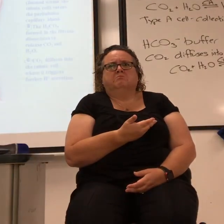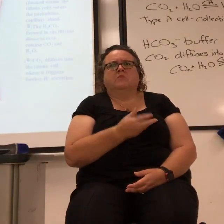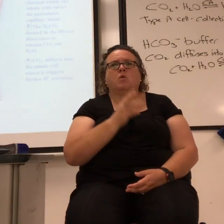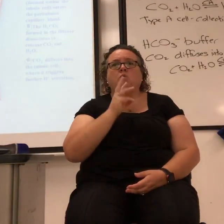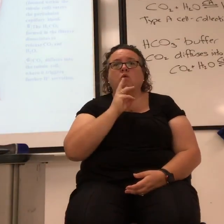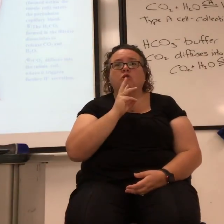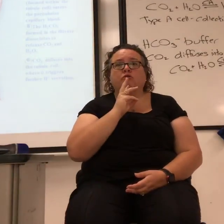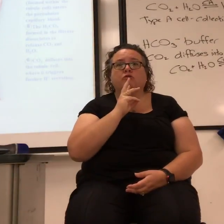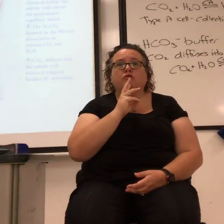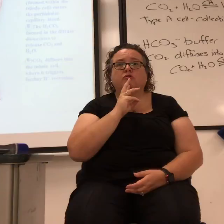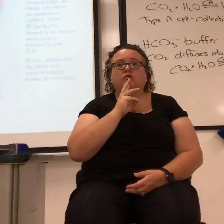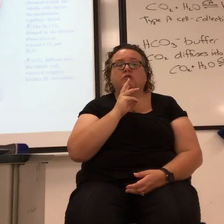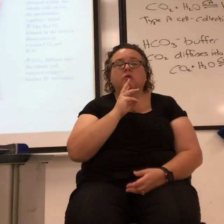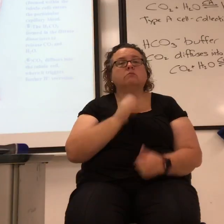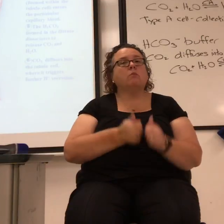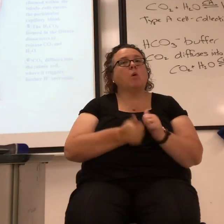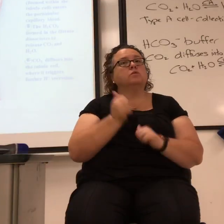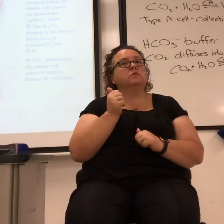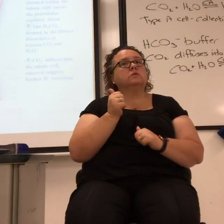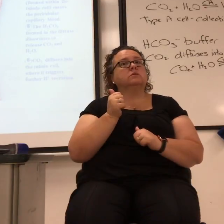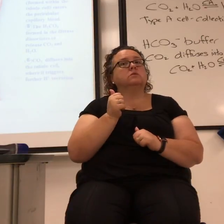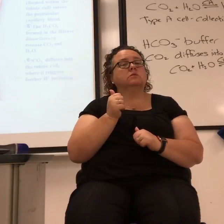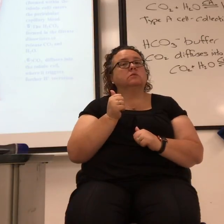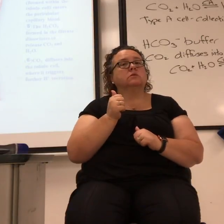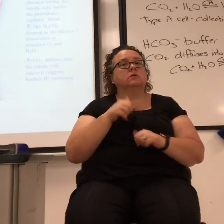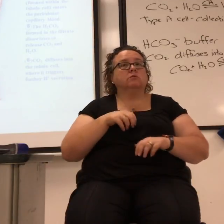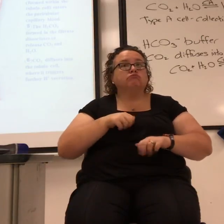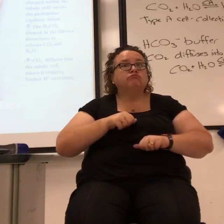Water, mostly reabsorbed.